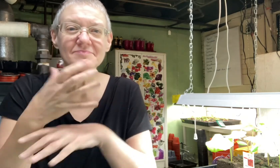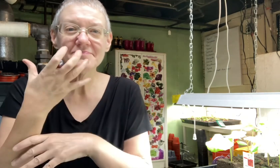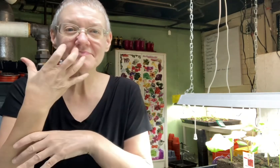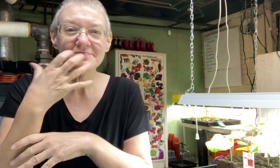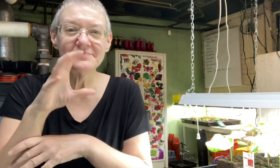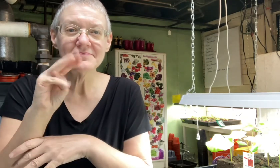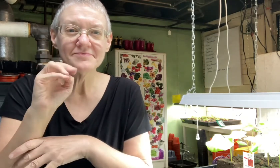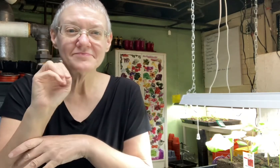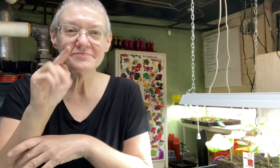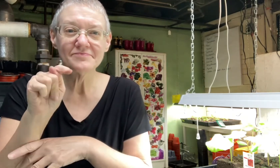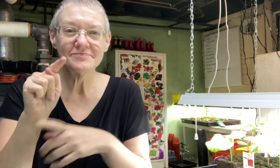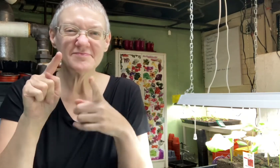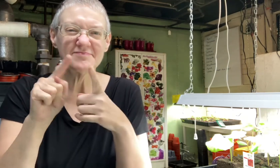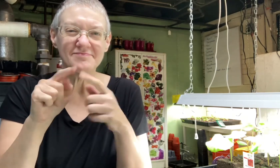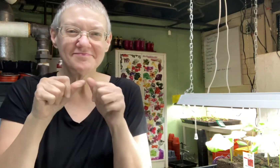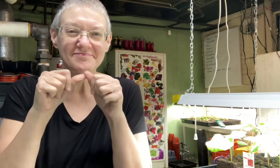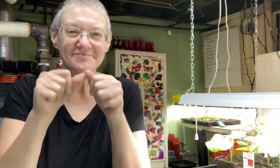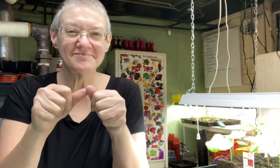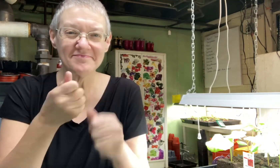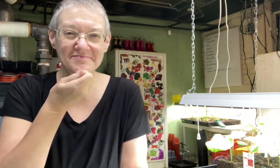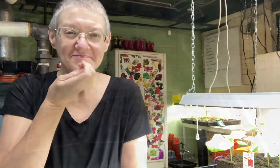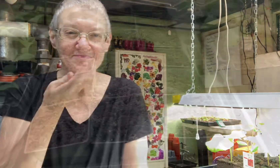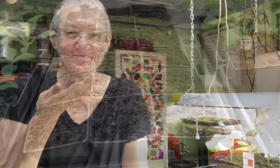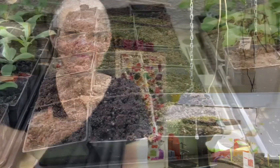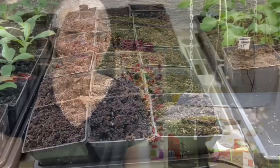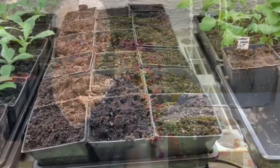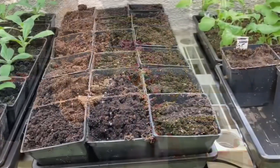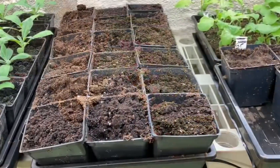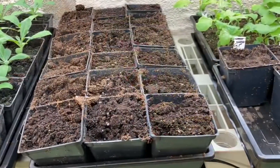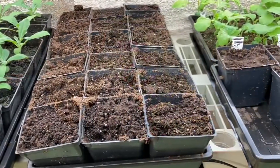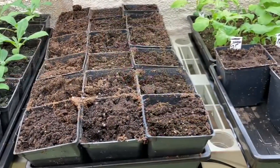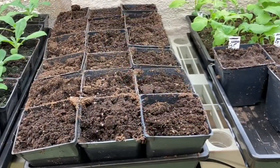And I've left them on the heat mat to keep the soil warm.